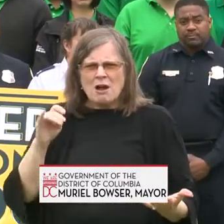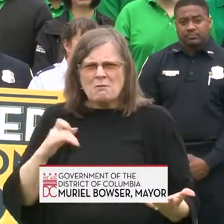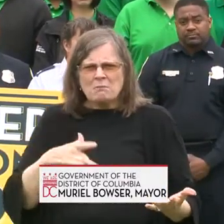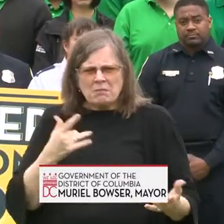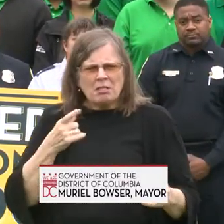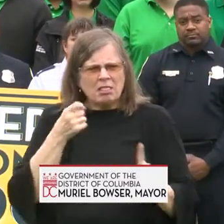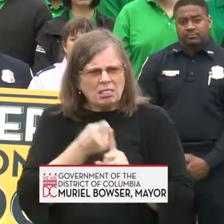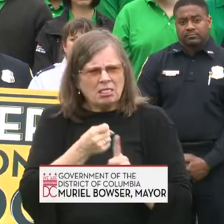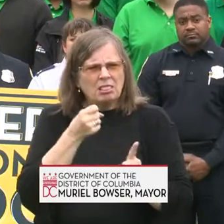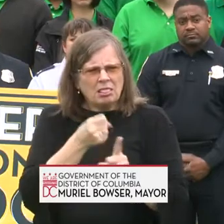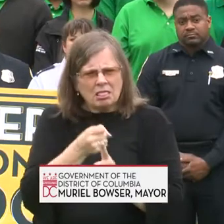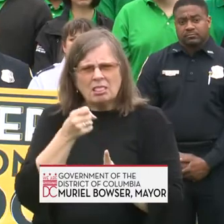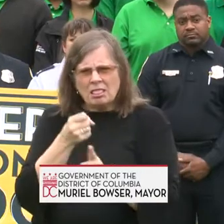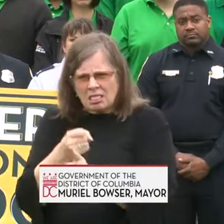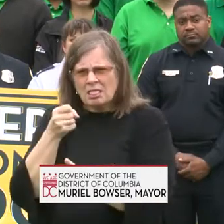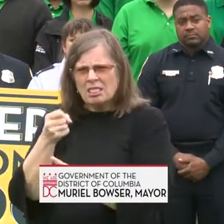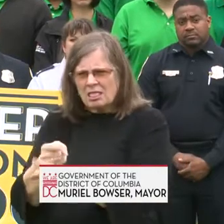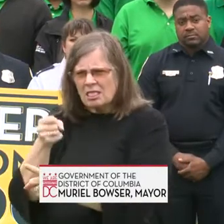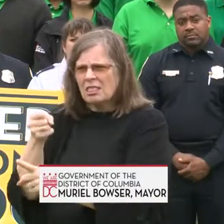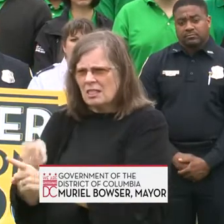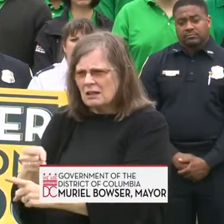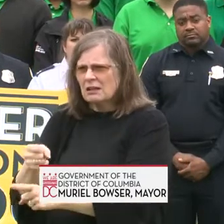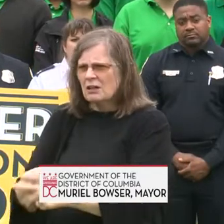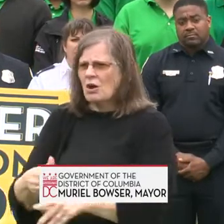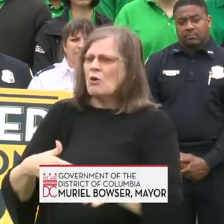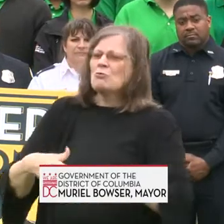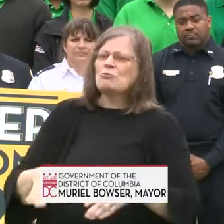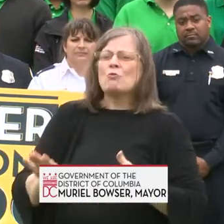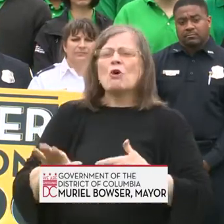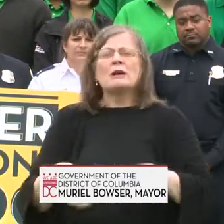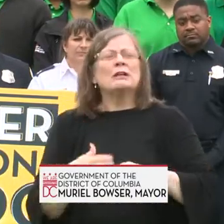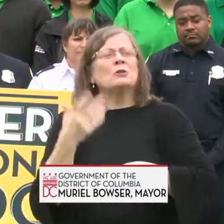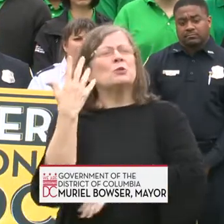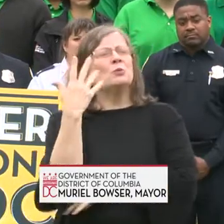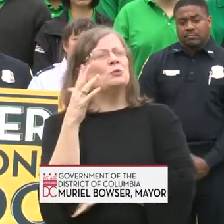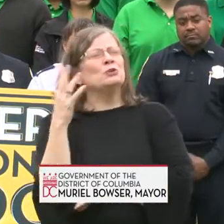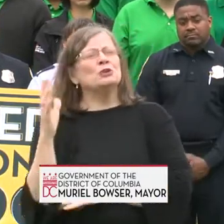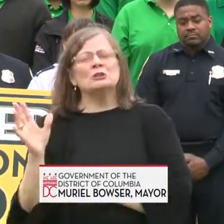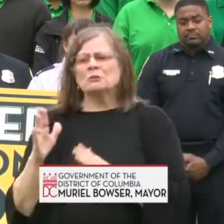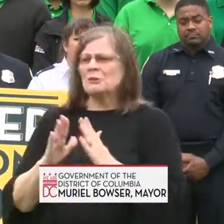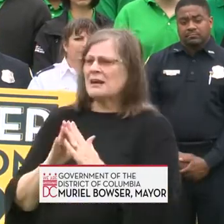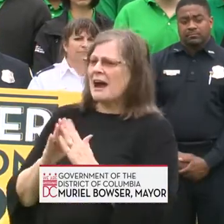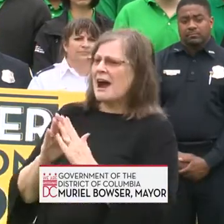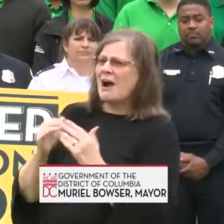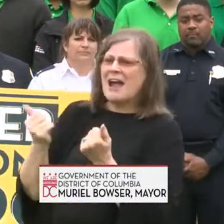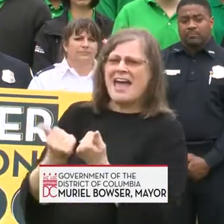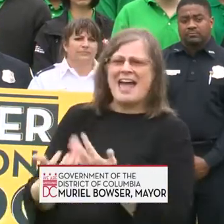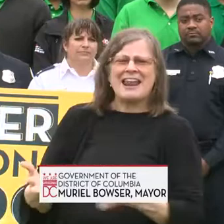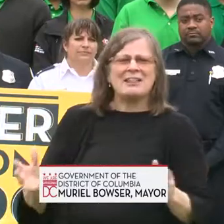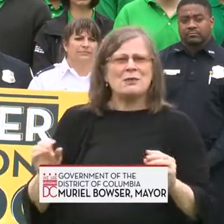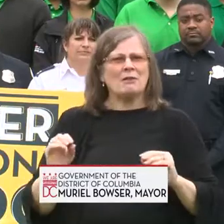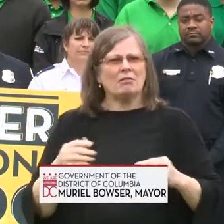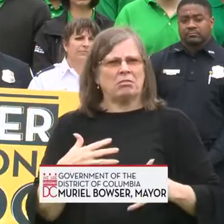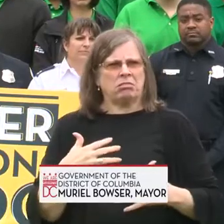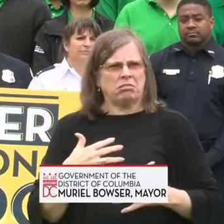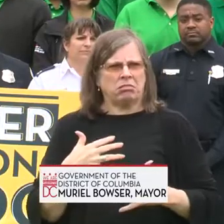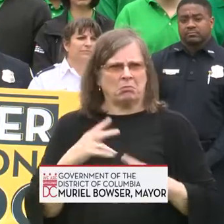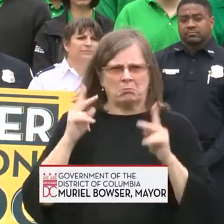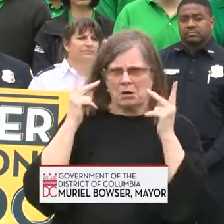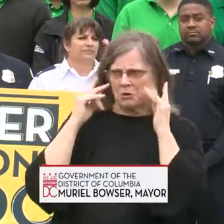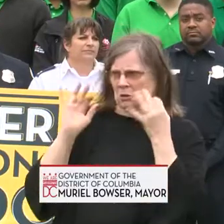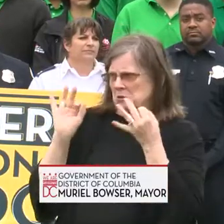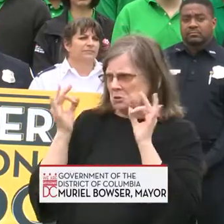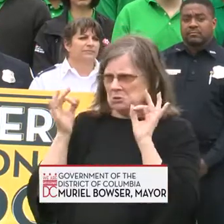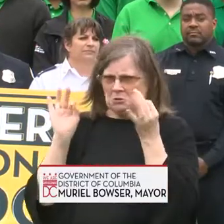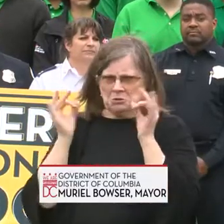walking through their communities without fear of violence. Part of the way that we will achieve